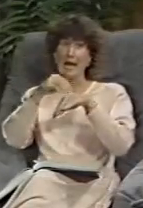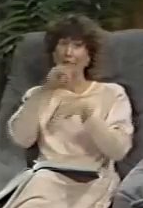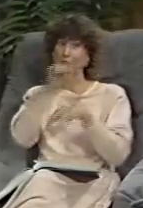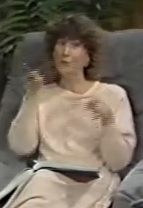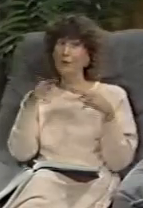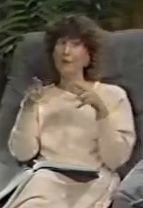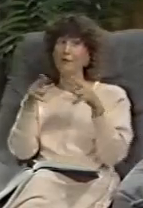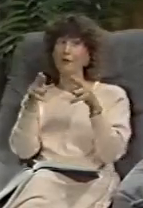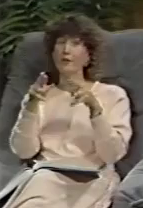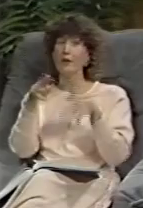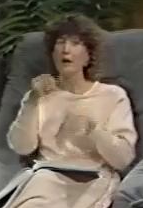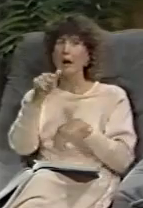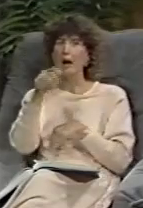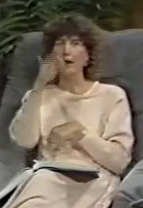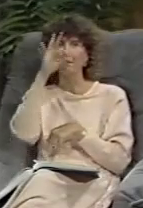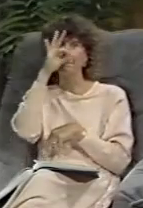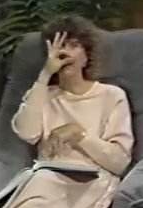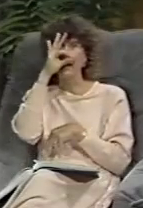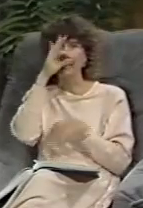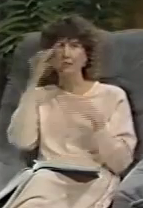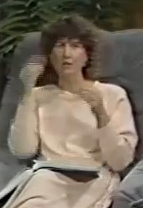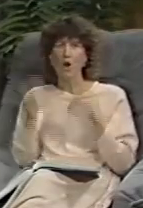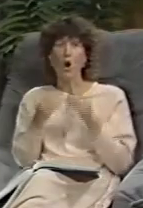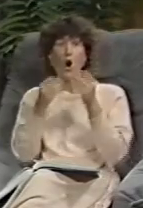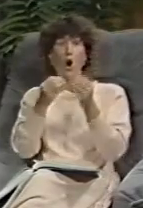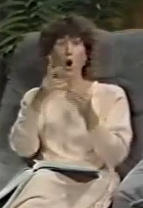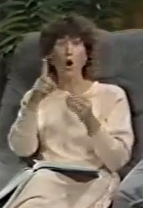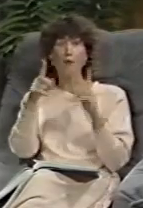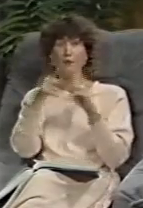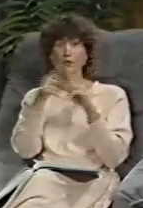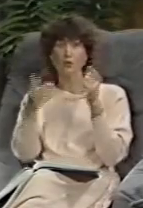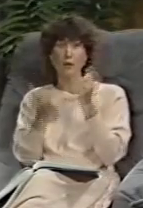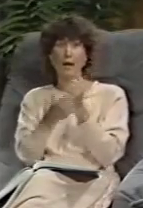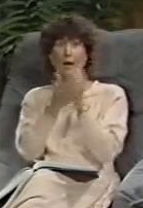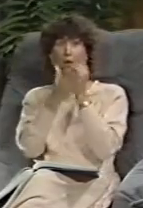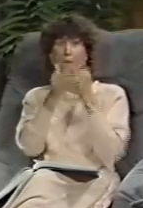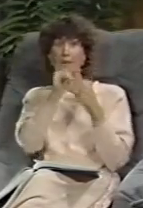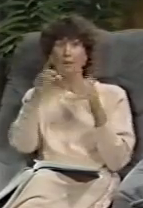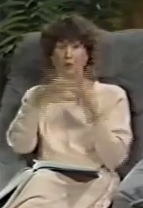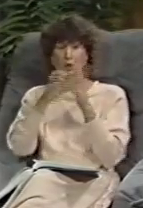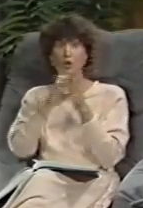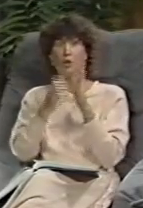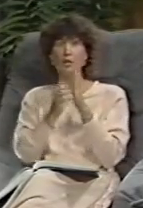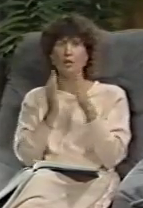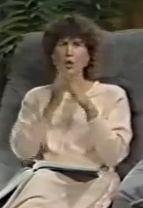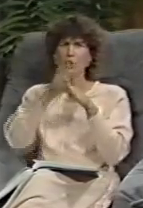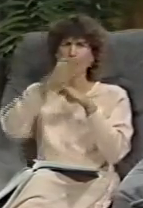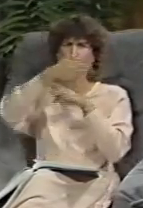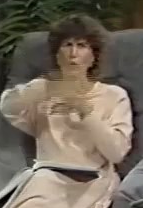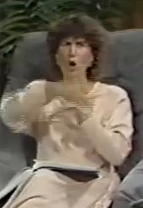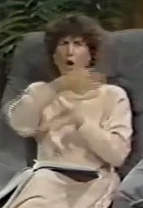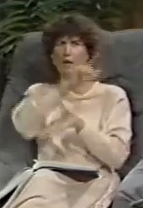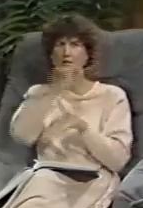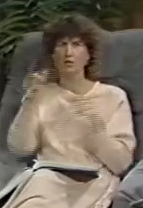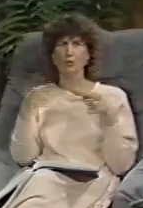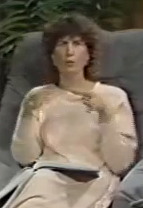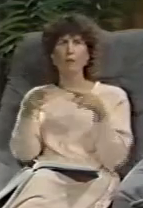At the river, a fox offered to help the cookie cross the